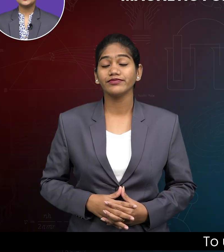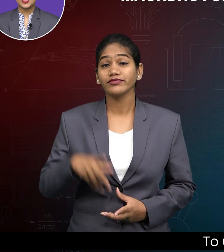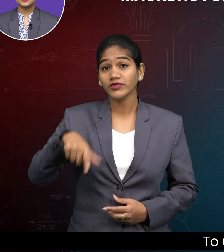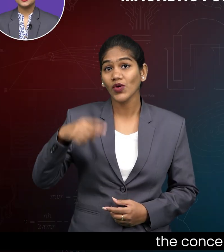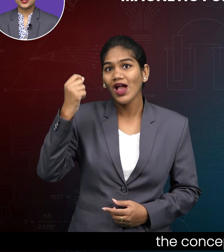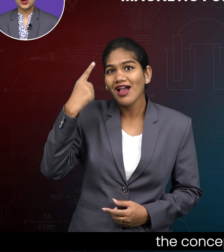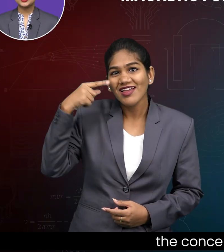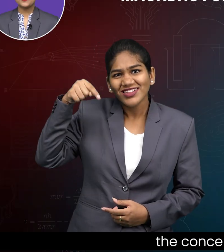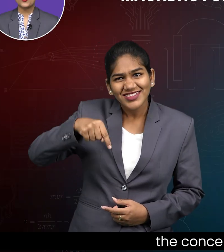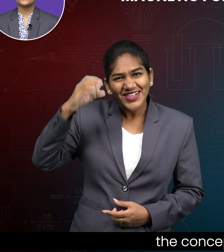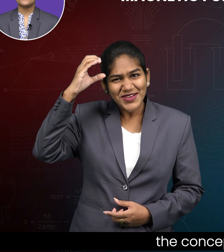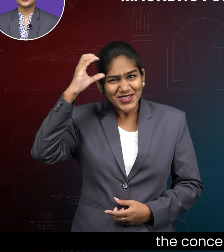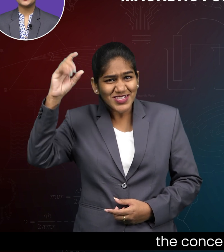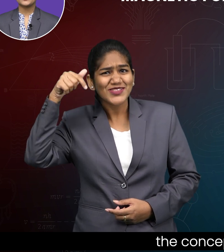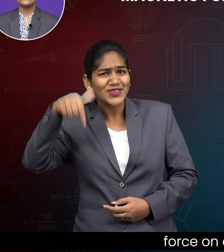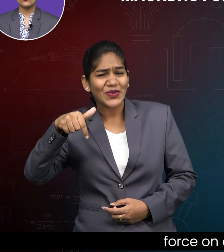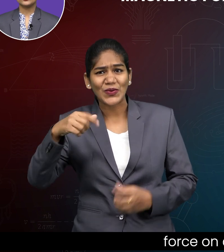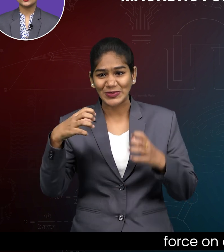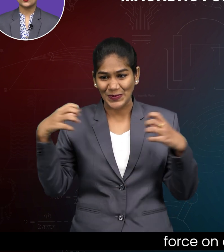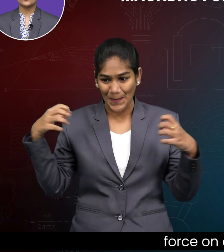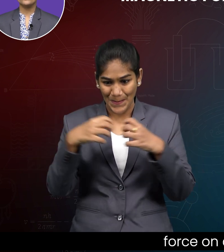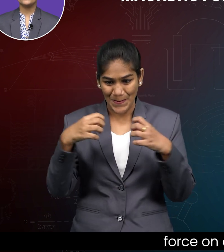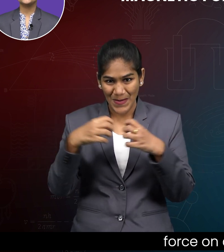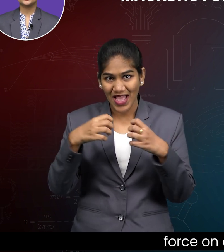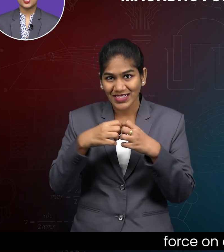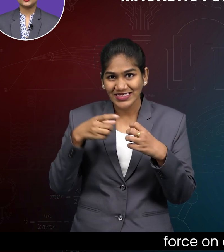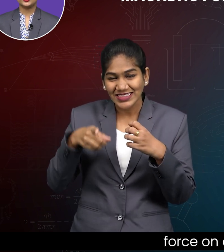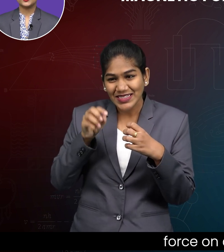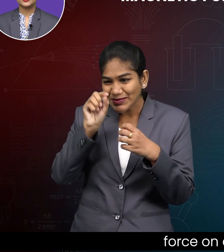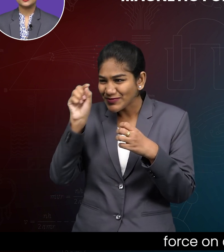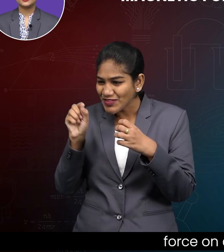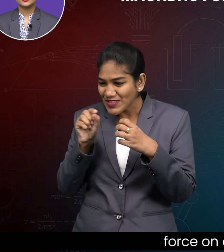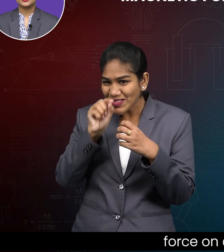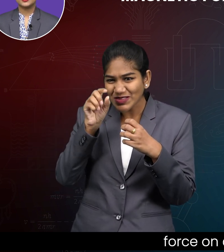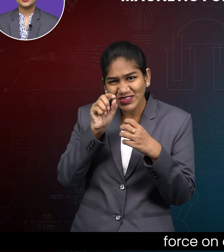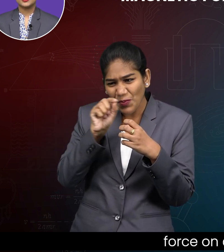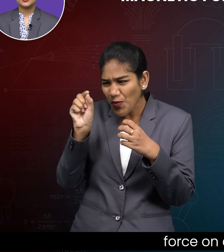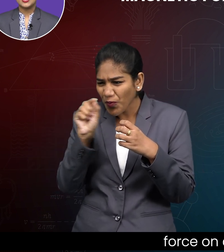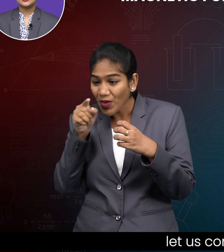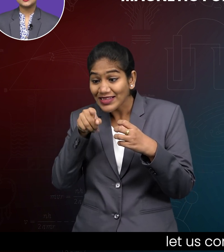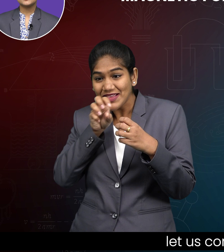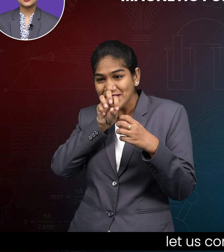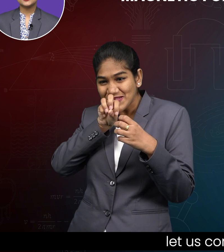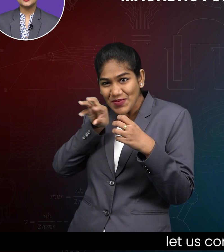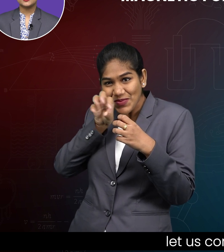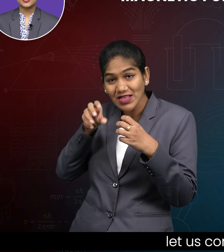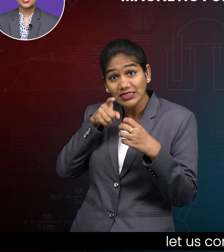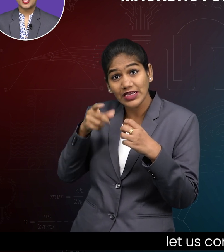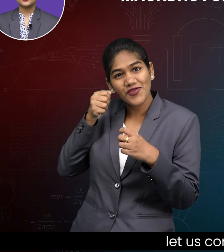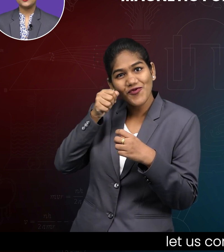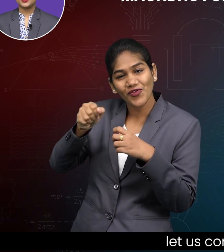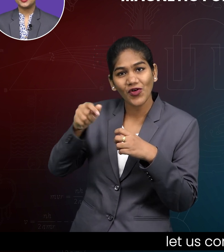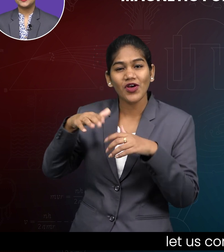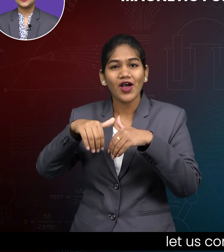To understand the concept of the magnetic force on a moving charge, let us consider